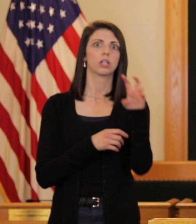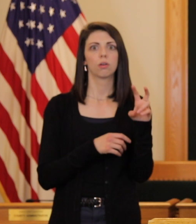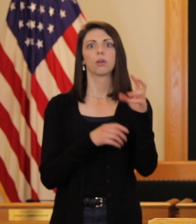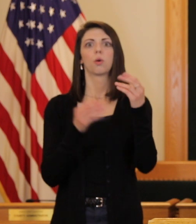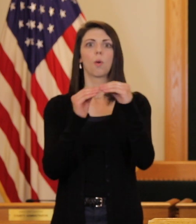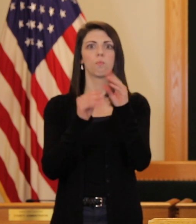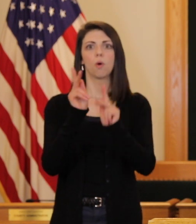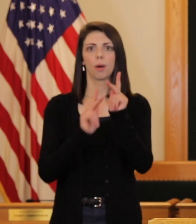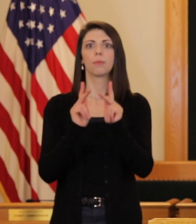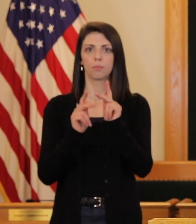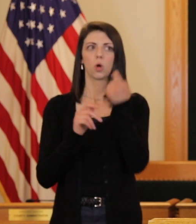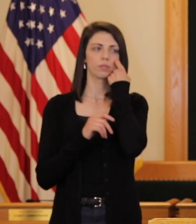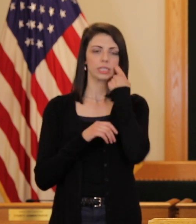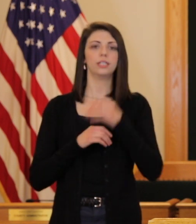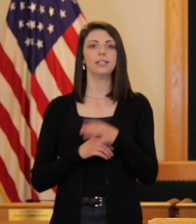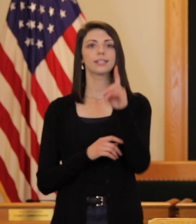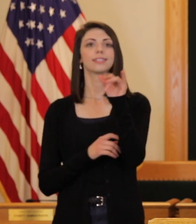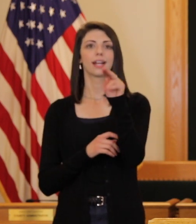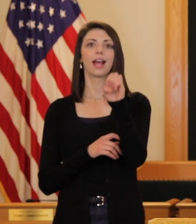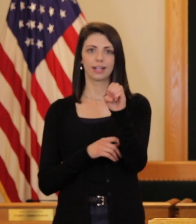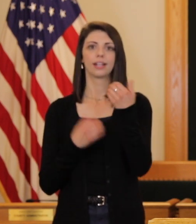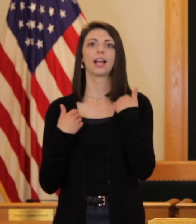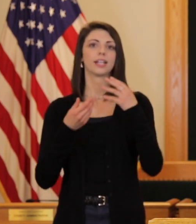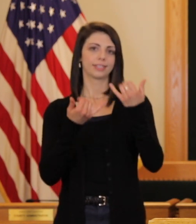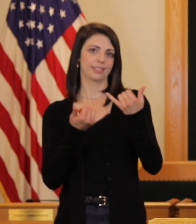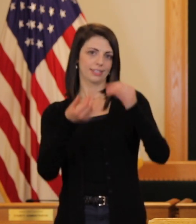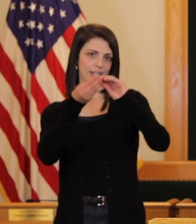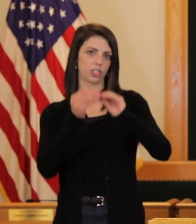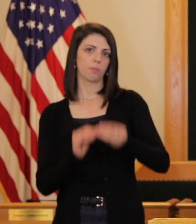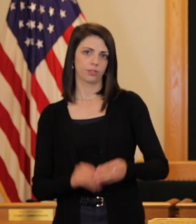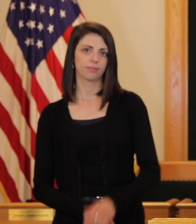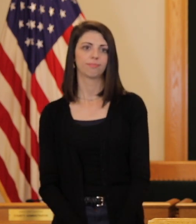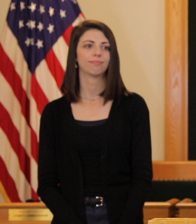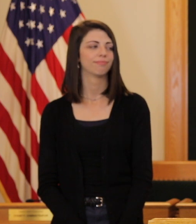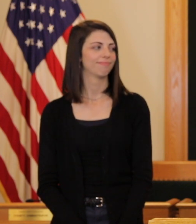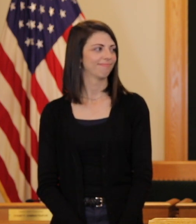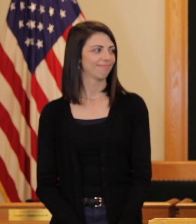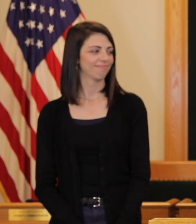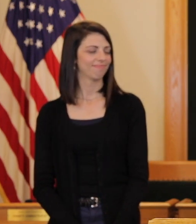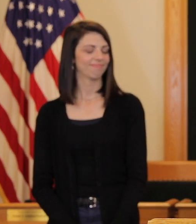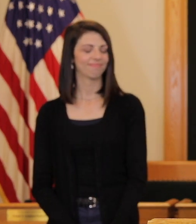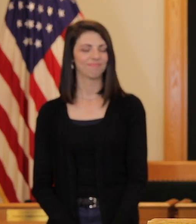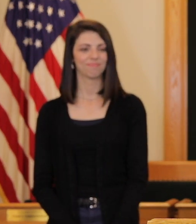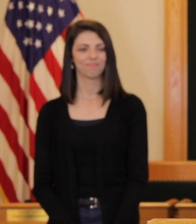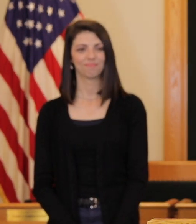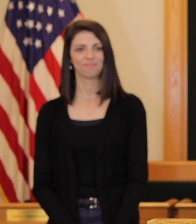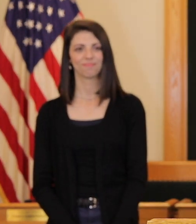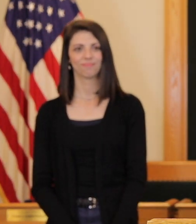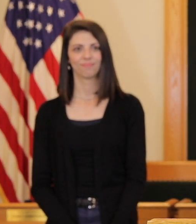days. Diane Oldenburg is here today to give us today's COVID-19 report. Diane?